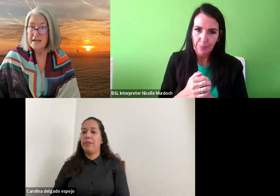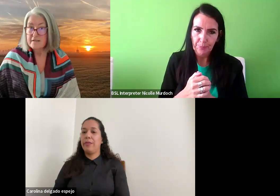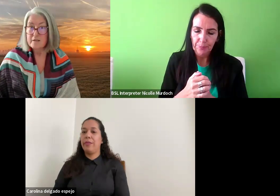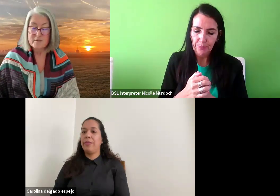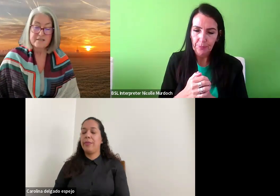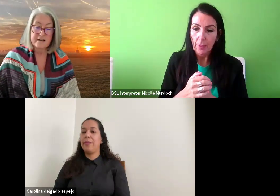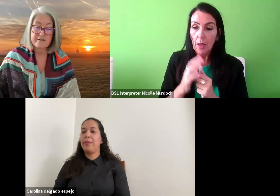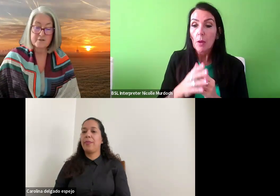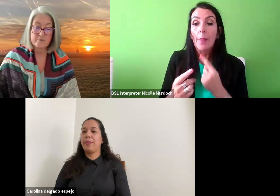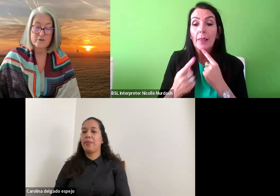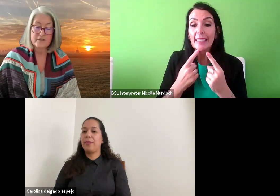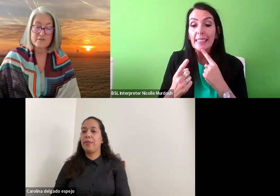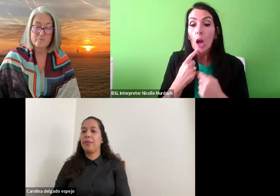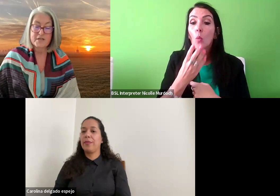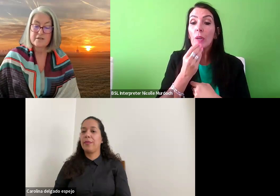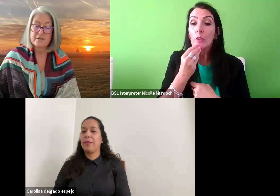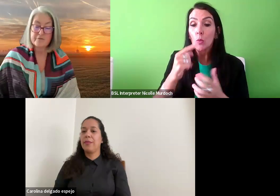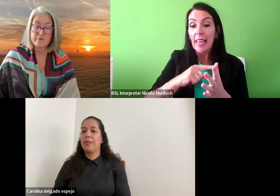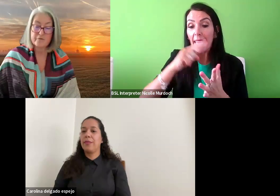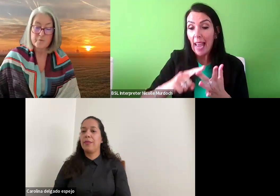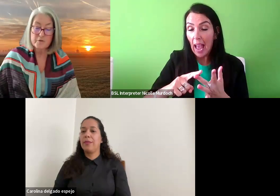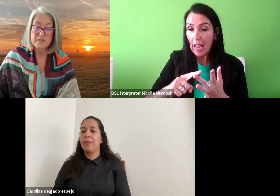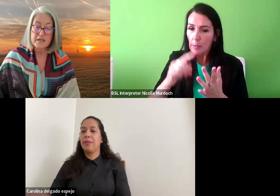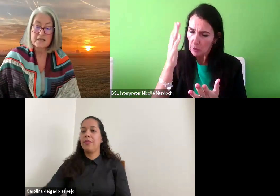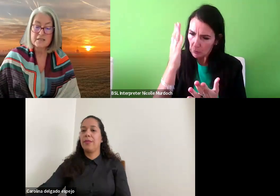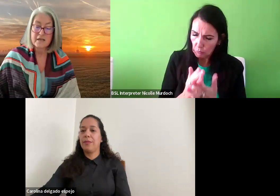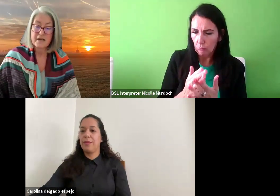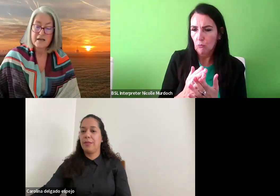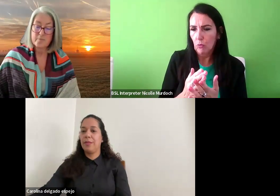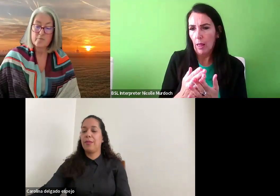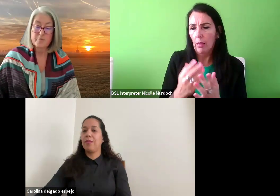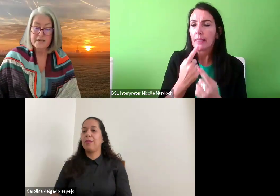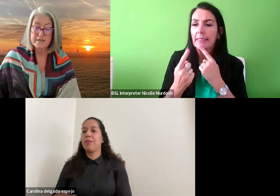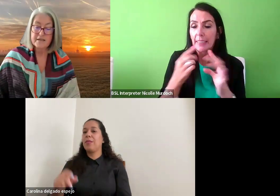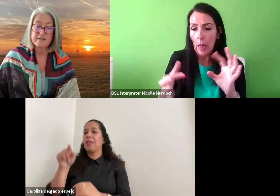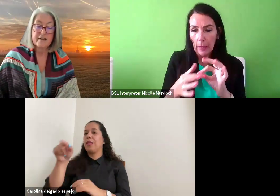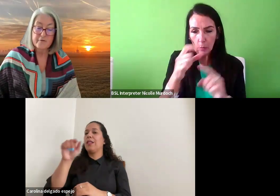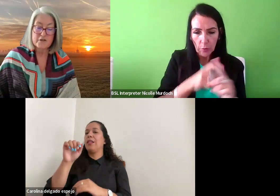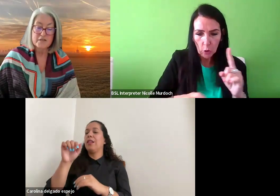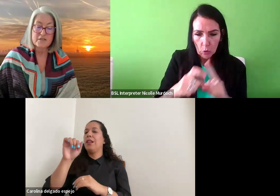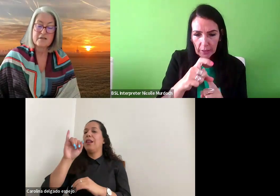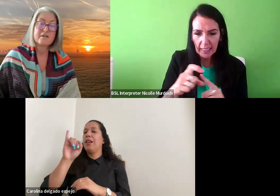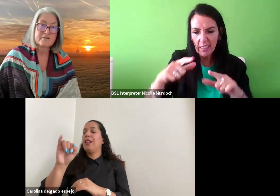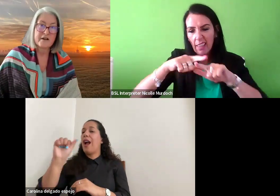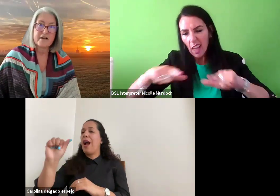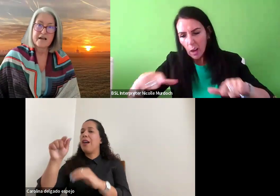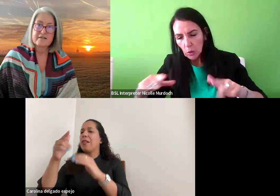that the data used in AI solutions is representative of communities, representing